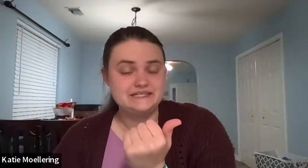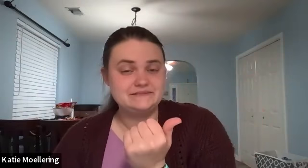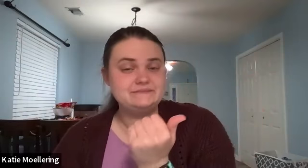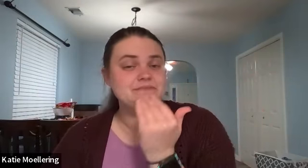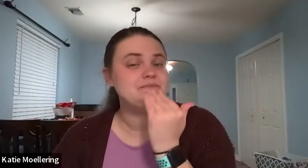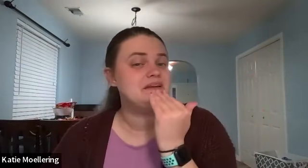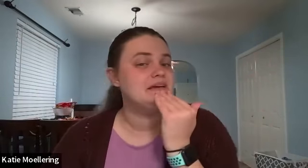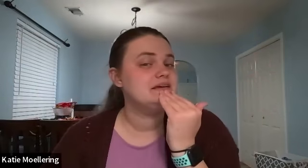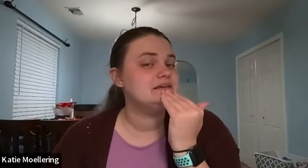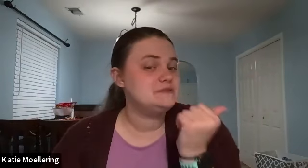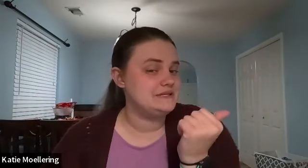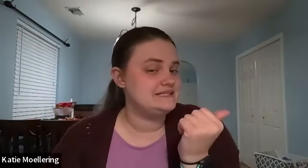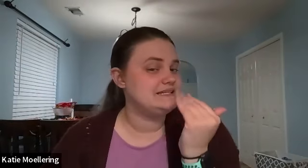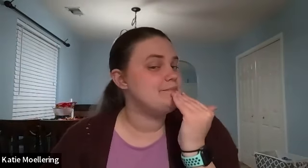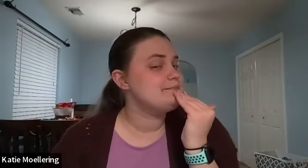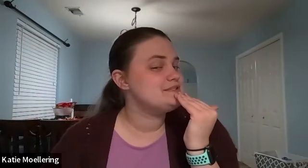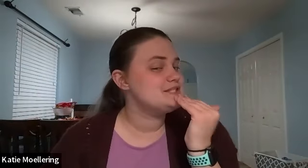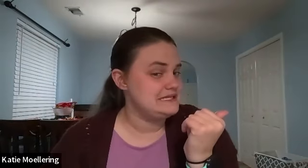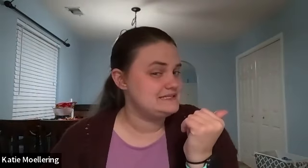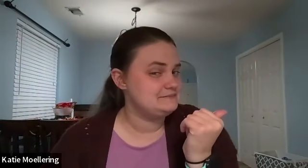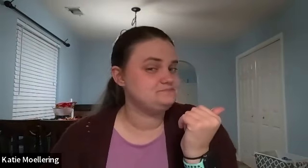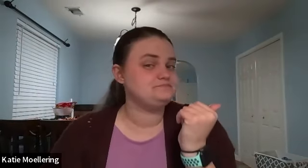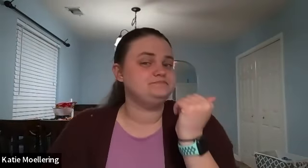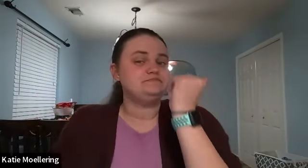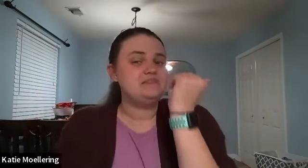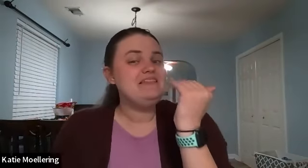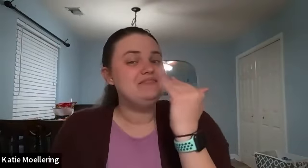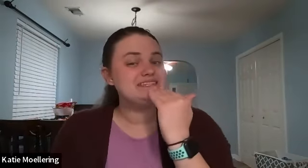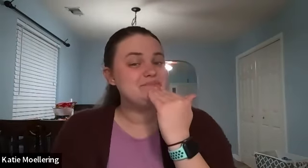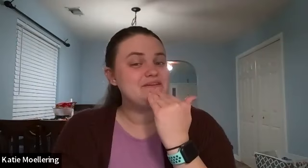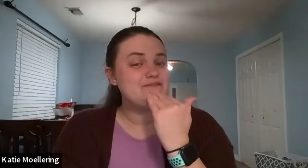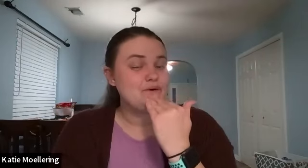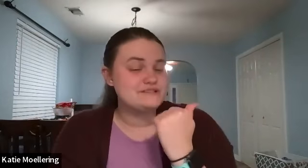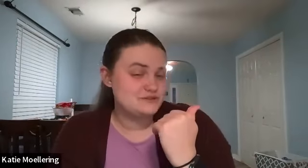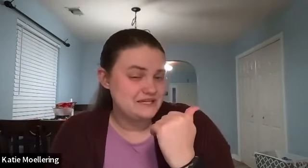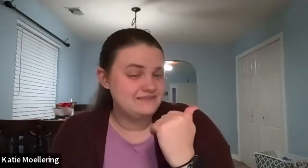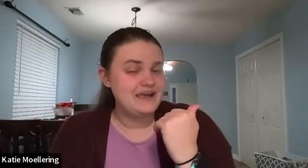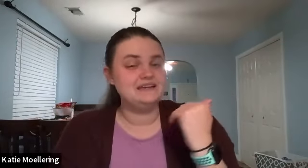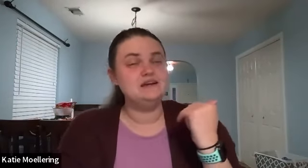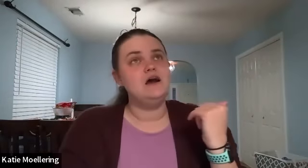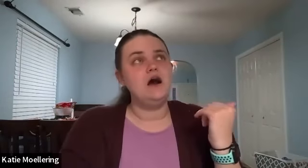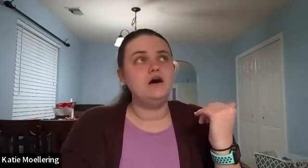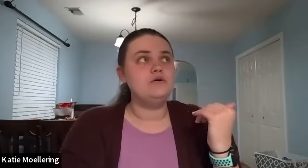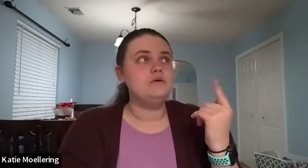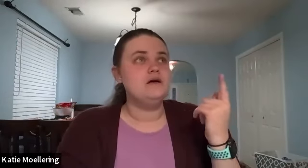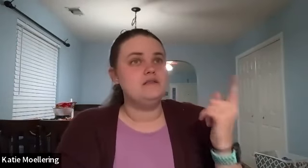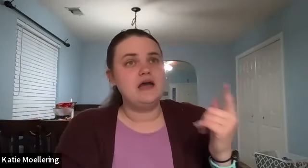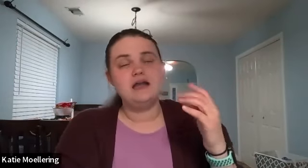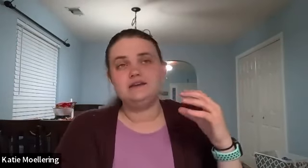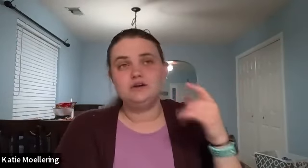Sweet. Sweet. Yep. Sweet. And this can be for sweet, like, oh, that cookie